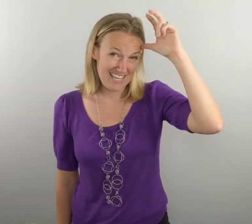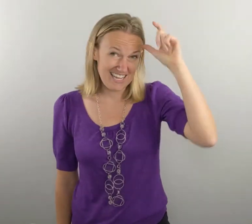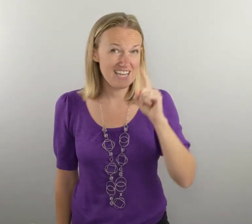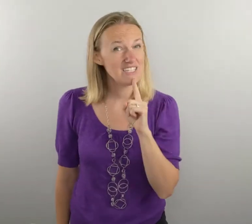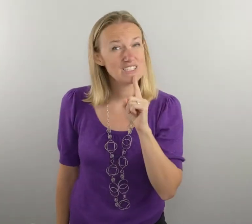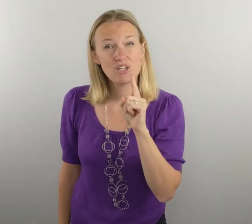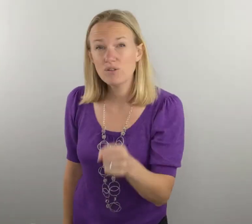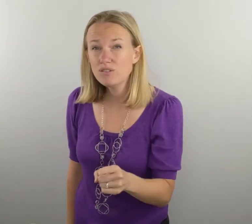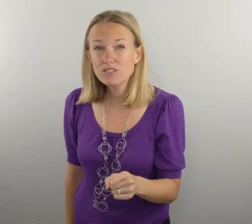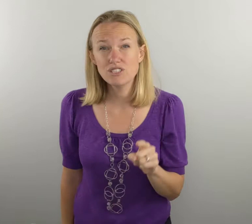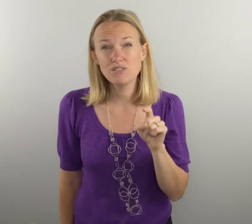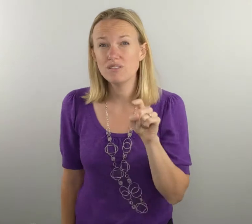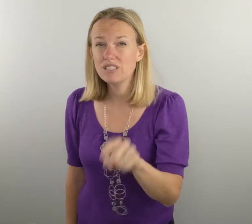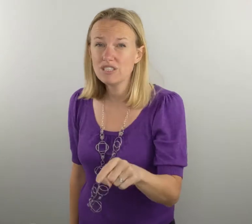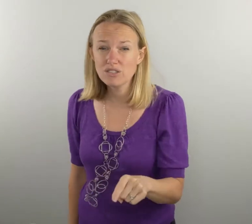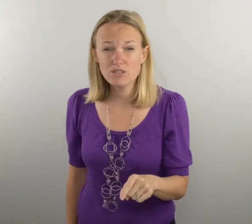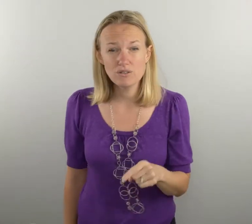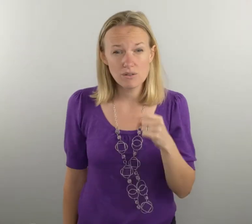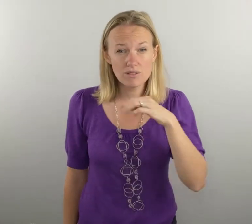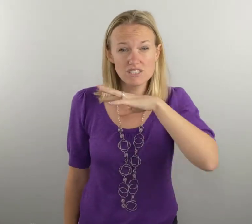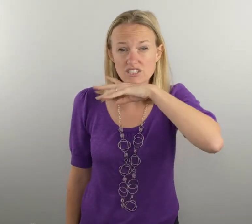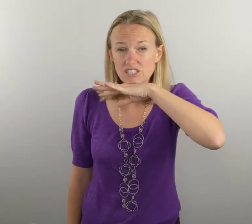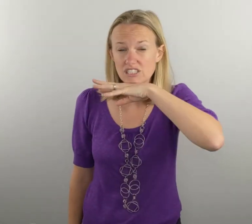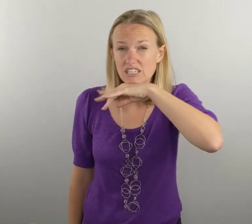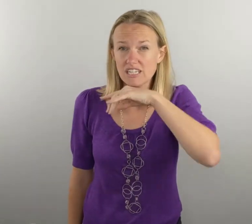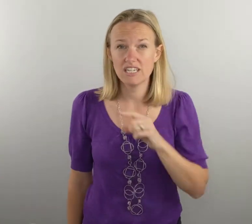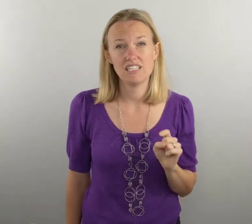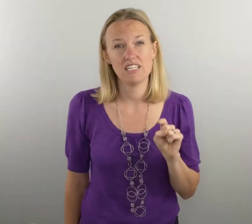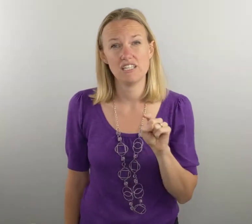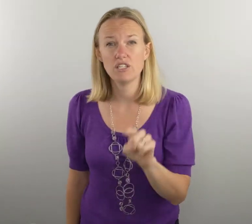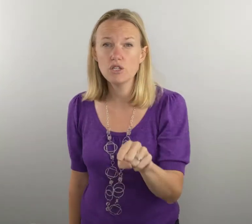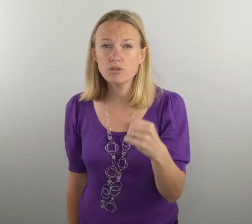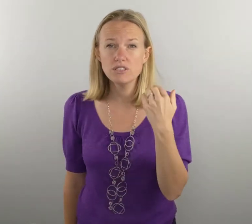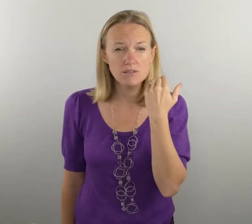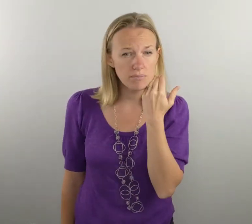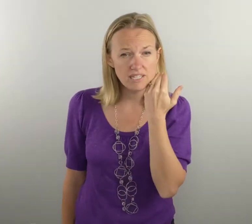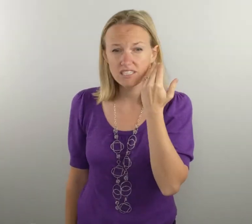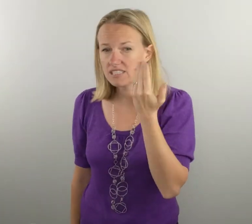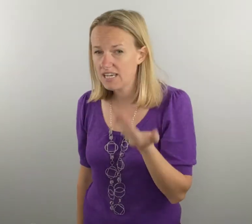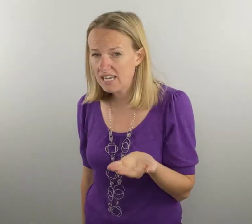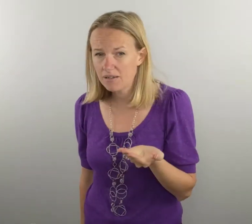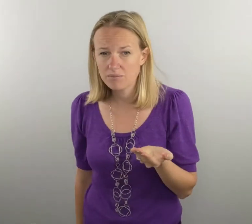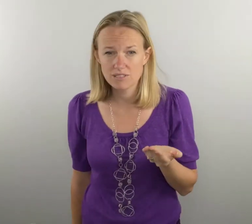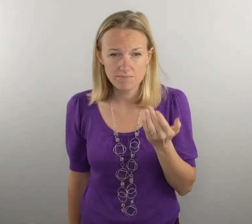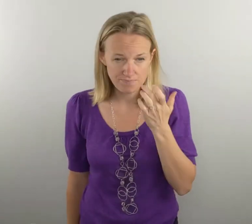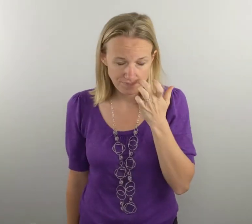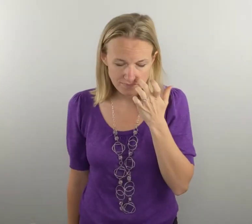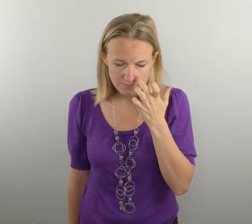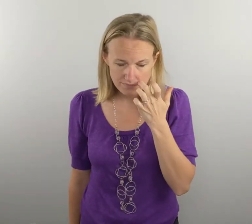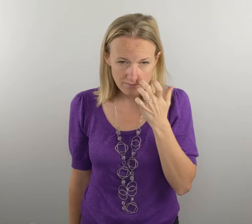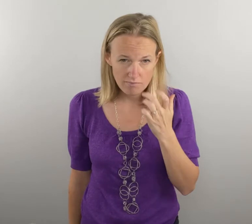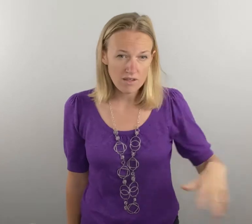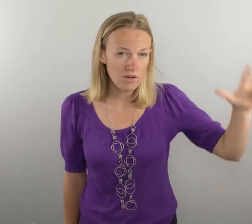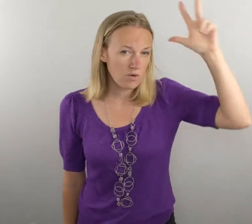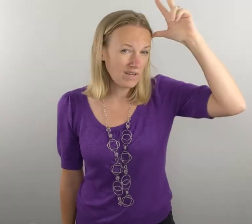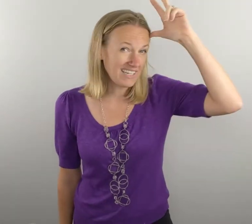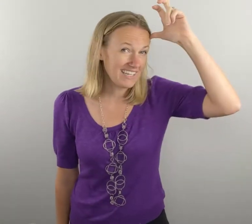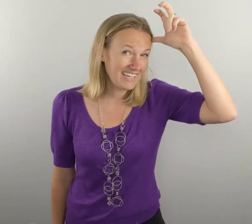he told you you were dirty and that you should be ashamed, when